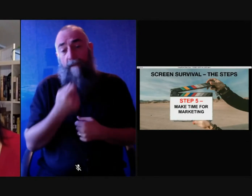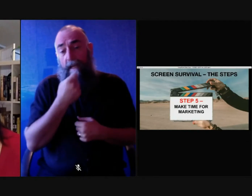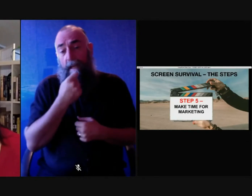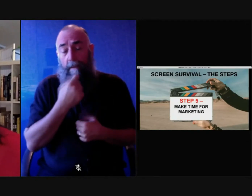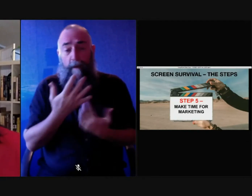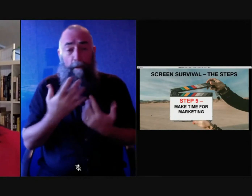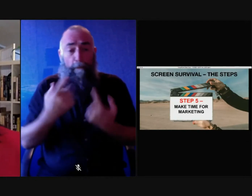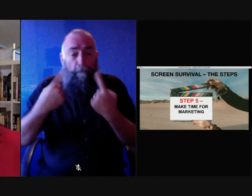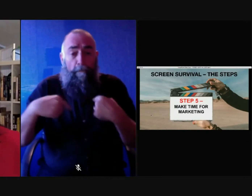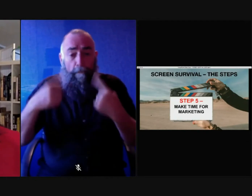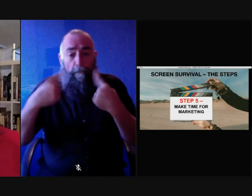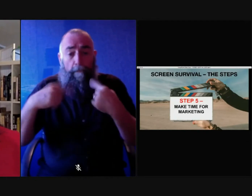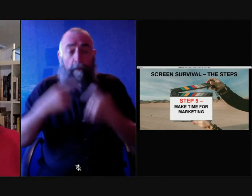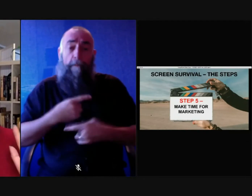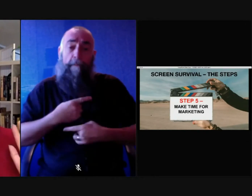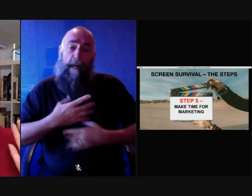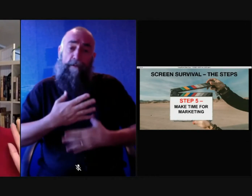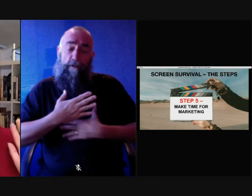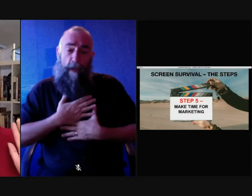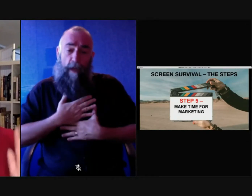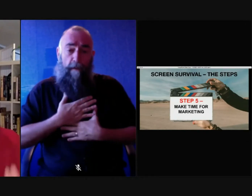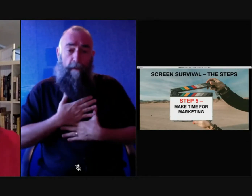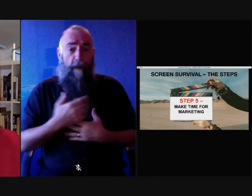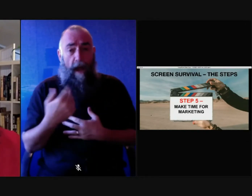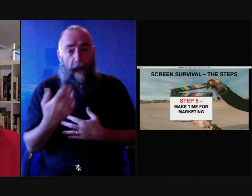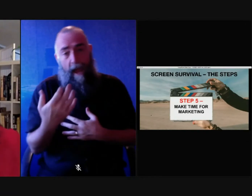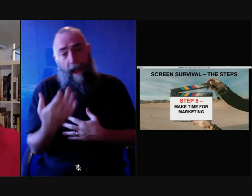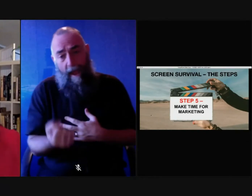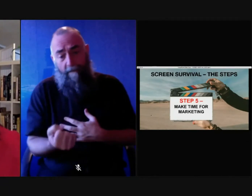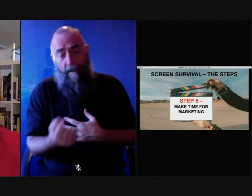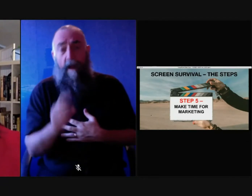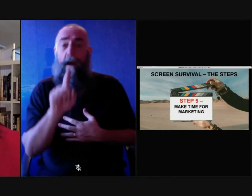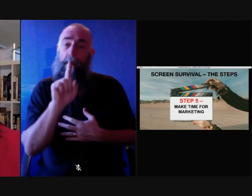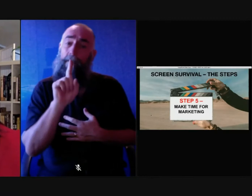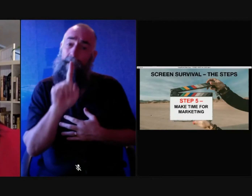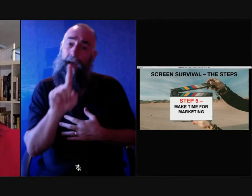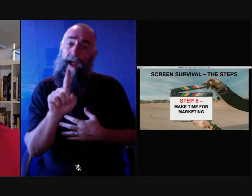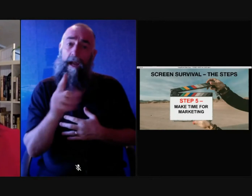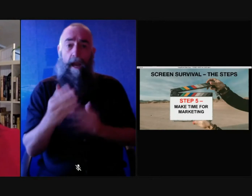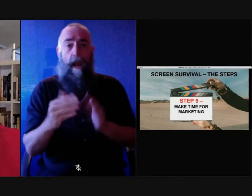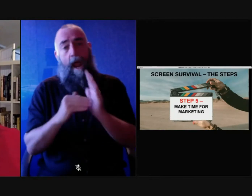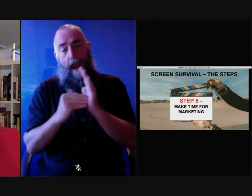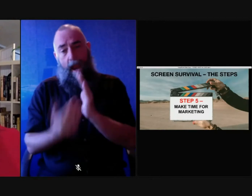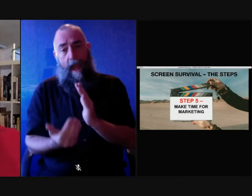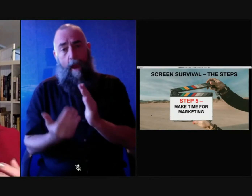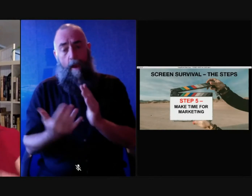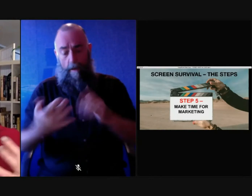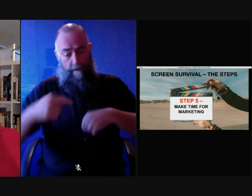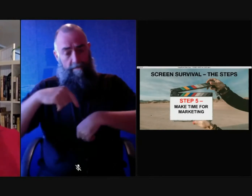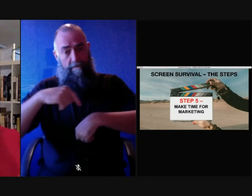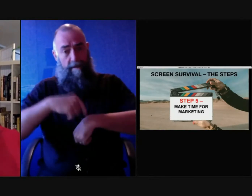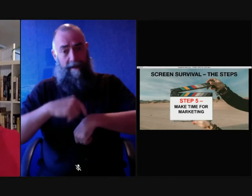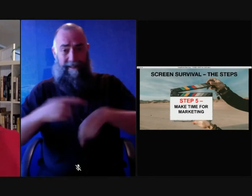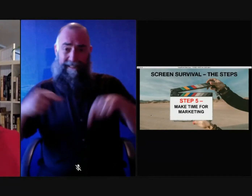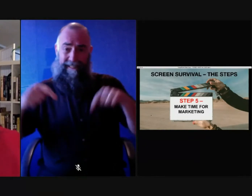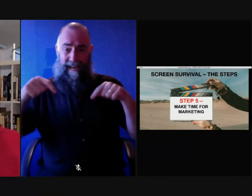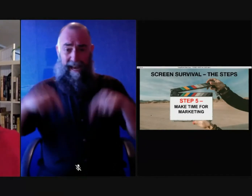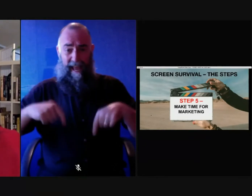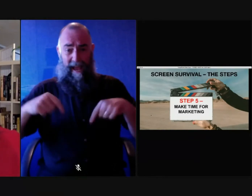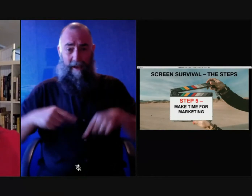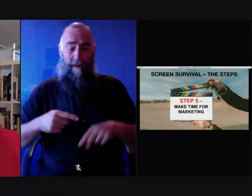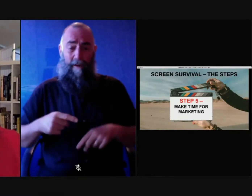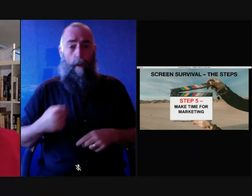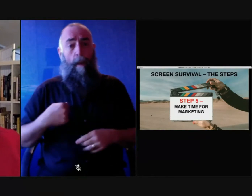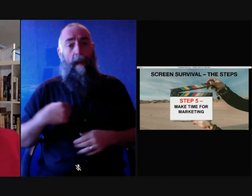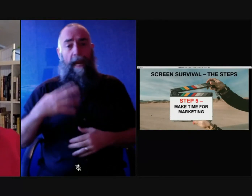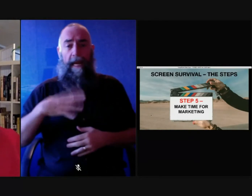then, but it's time. This is now the time to also focus on building ourselves as